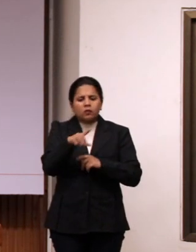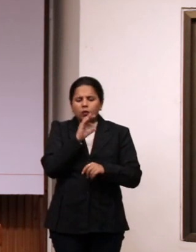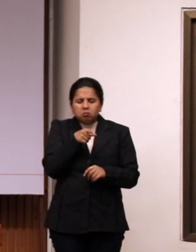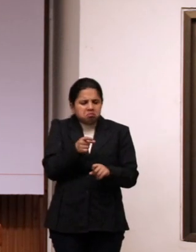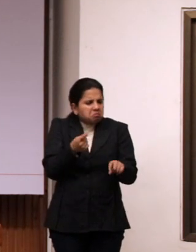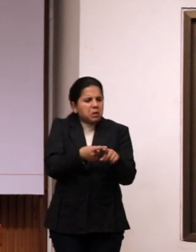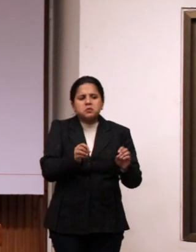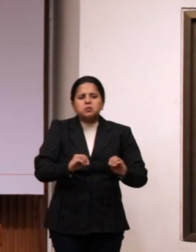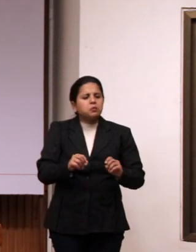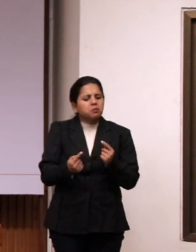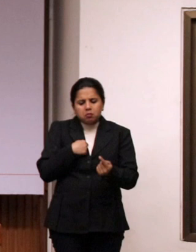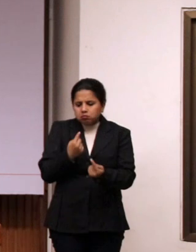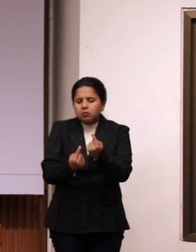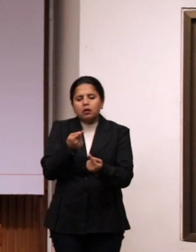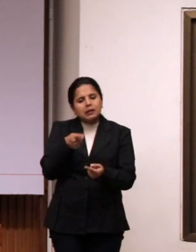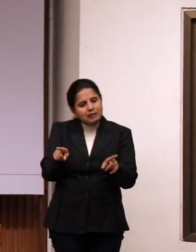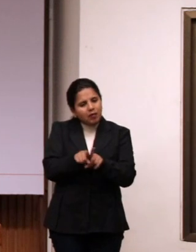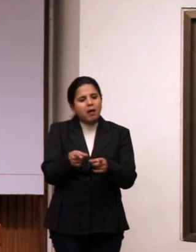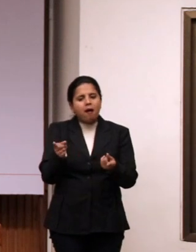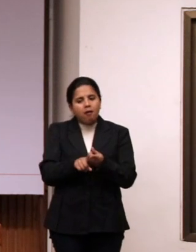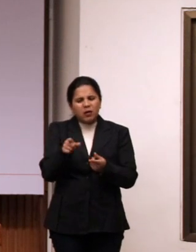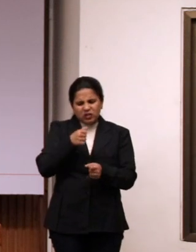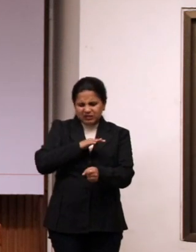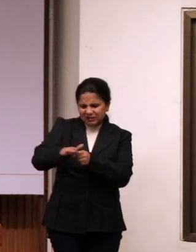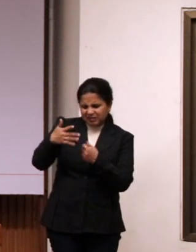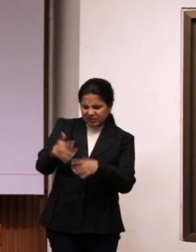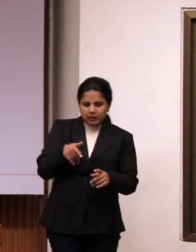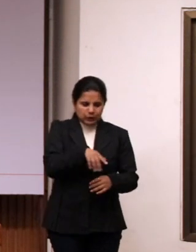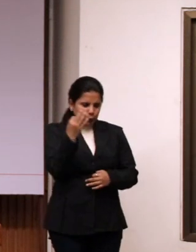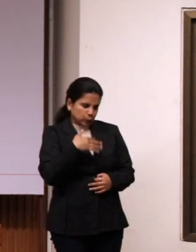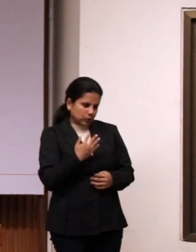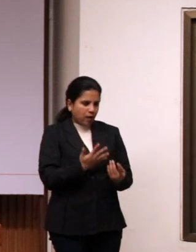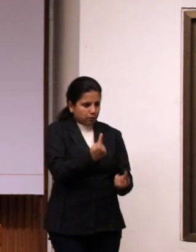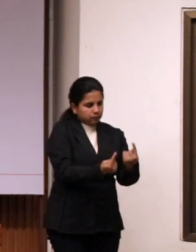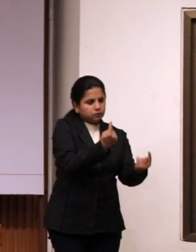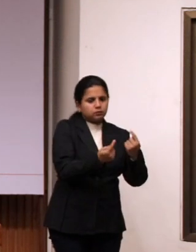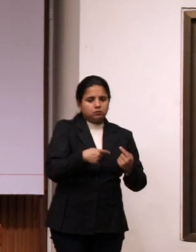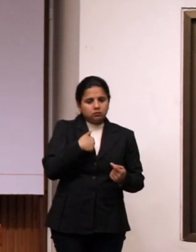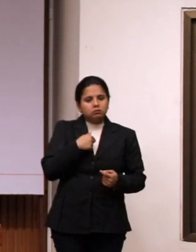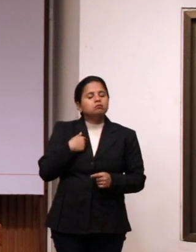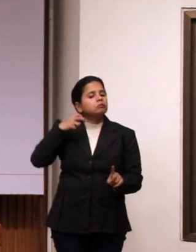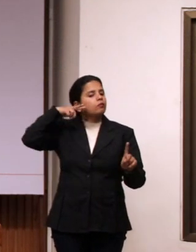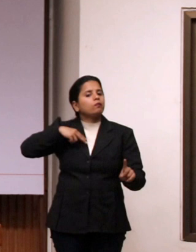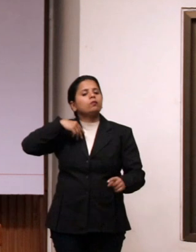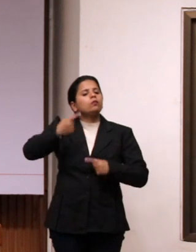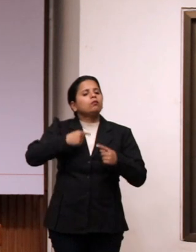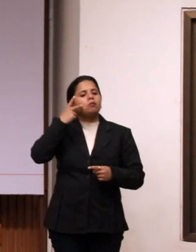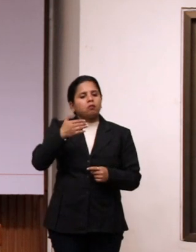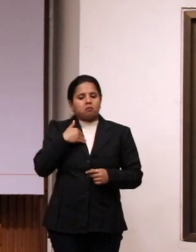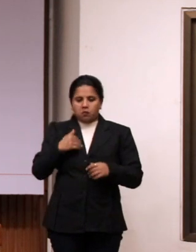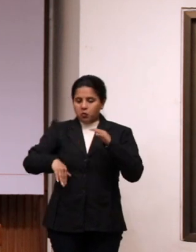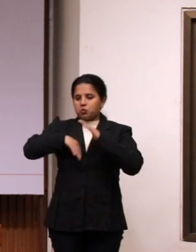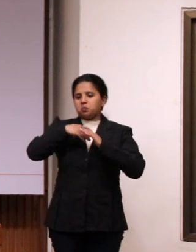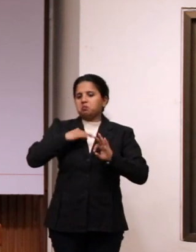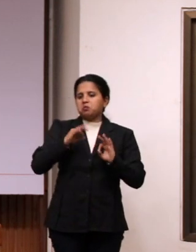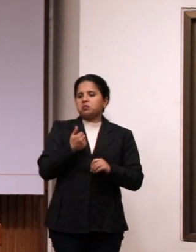palatable. So this is the way things happen. This is the way things happen, because it is our perception. We always see that we are supreme